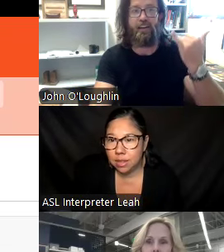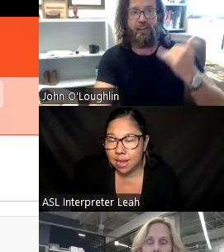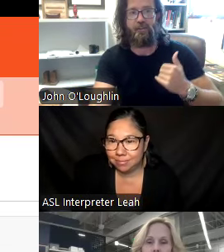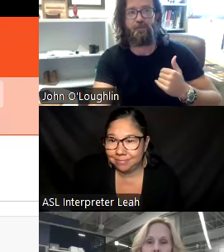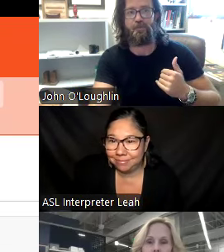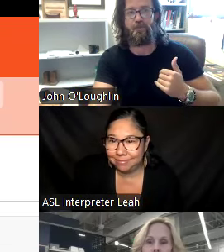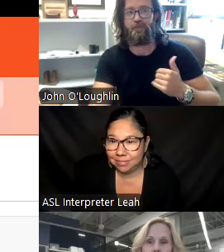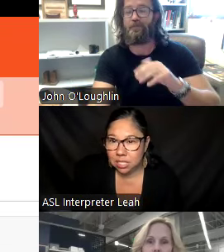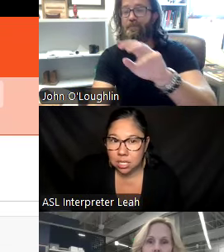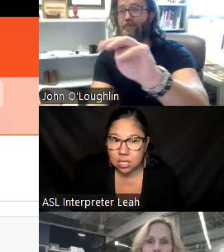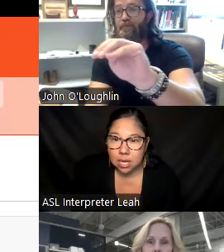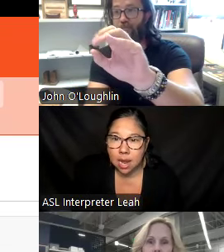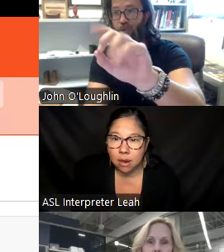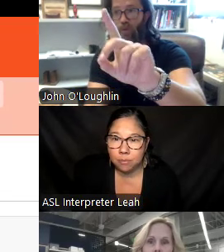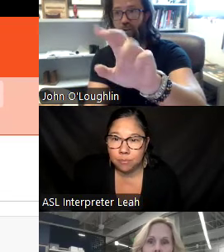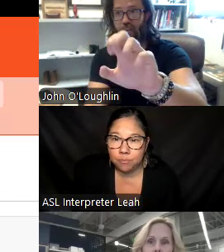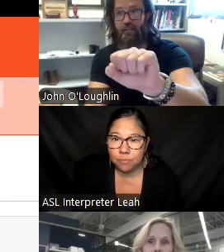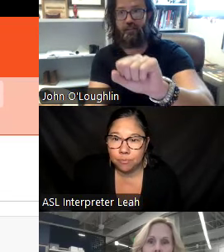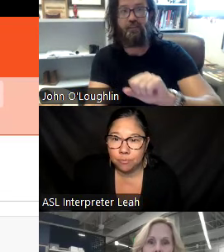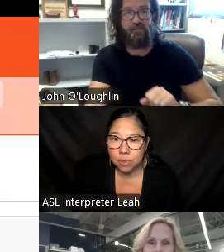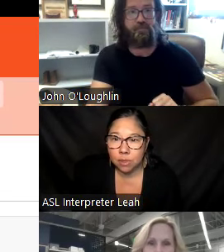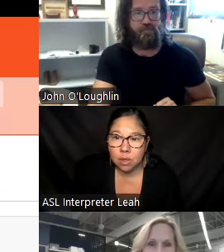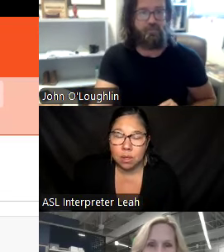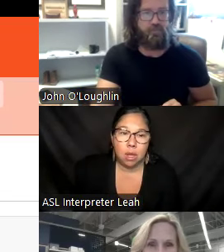So that. Now,